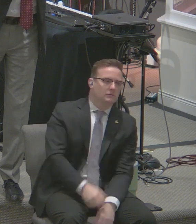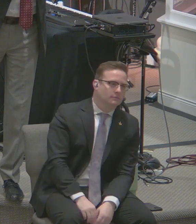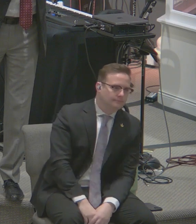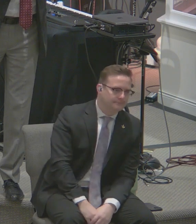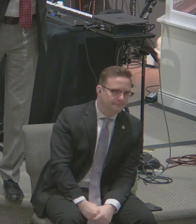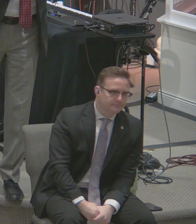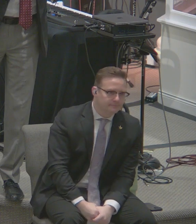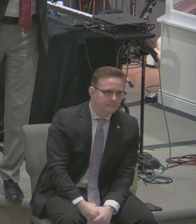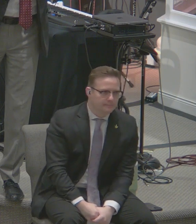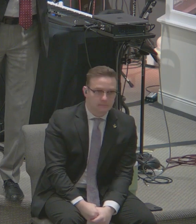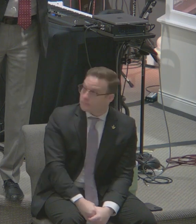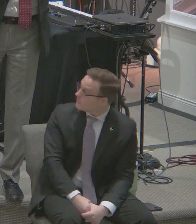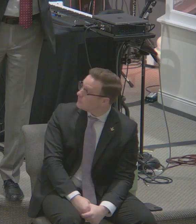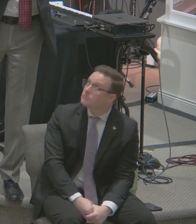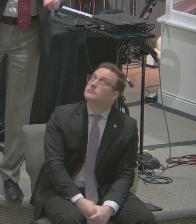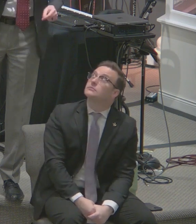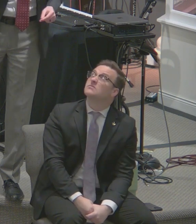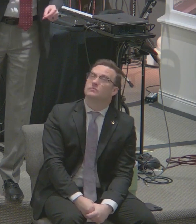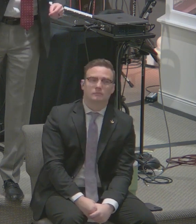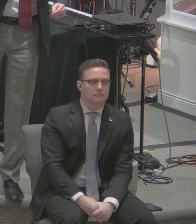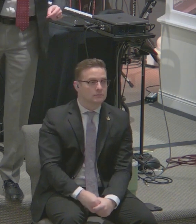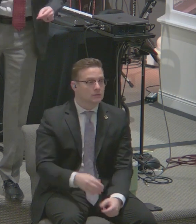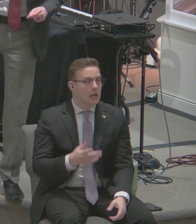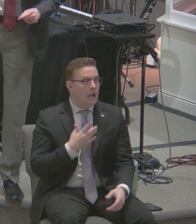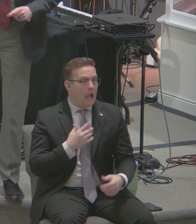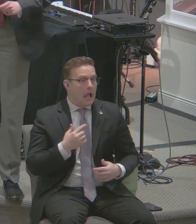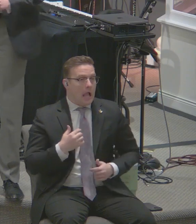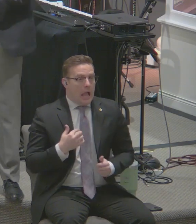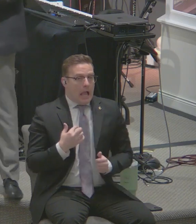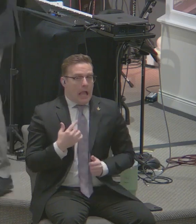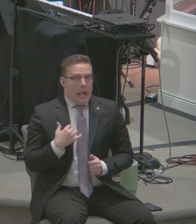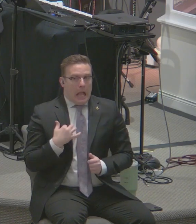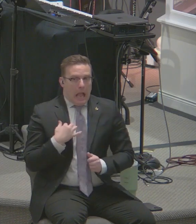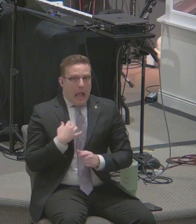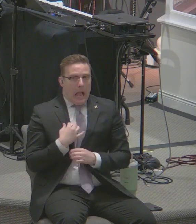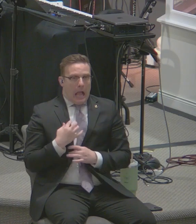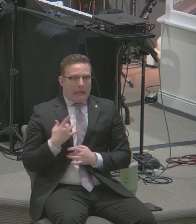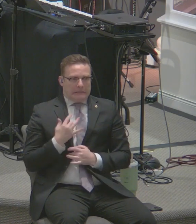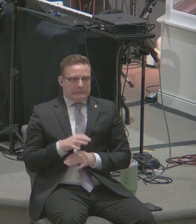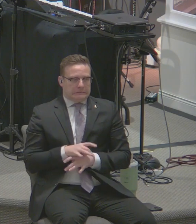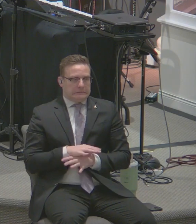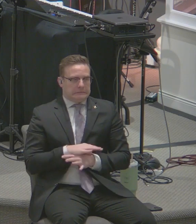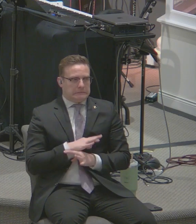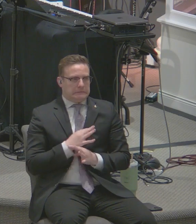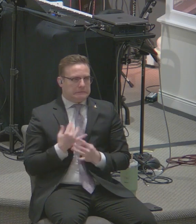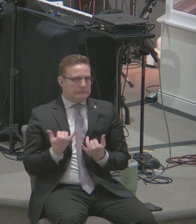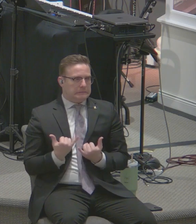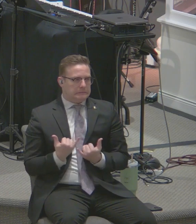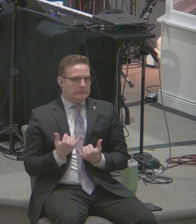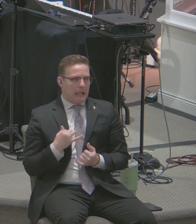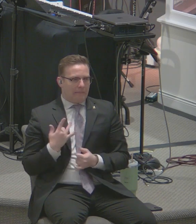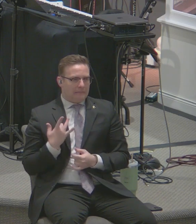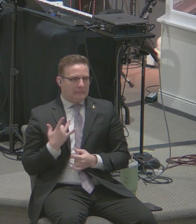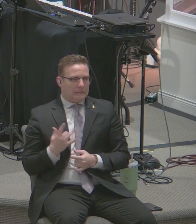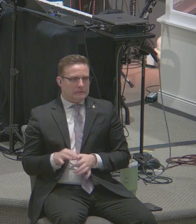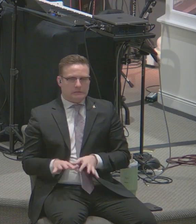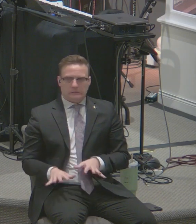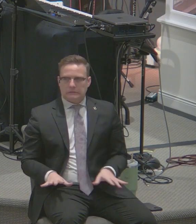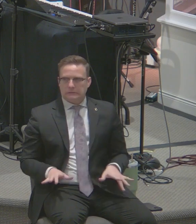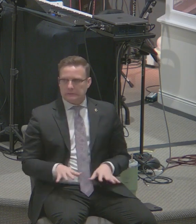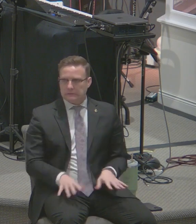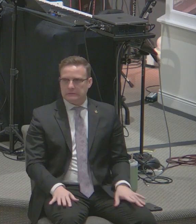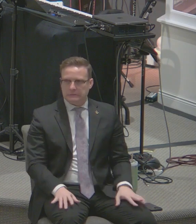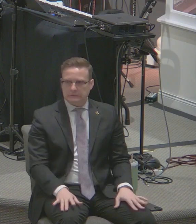I assure you, my skin's crawling a lot more than yours is. I'm going to take it a step further, Elder